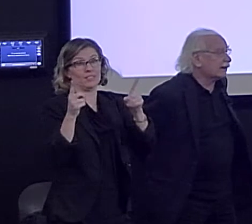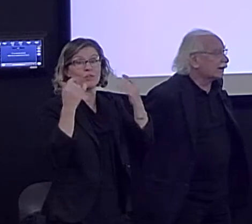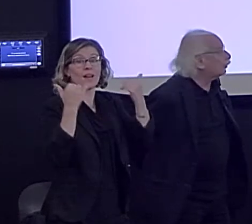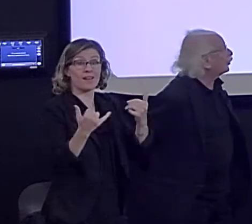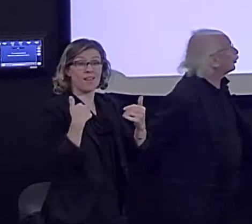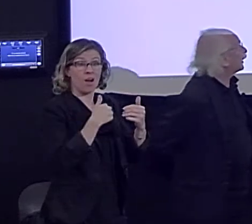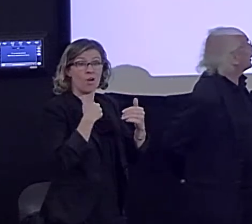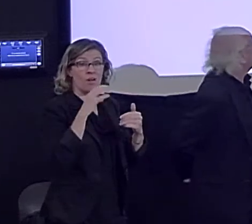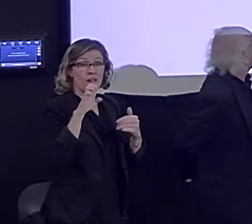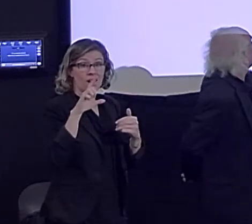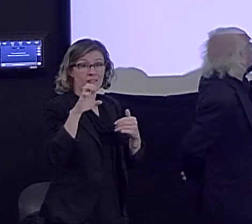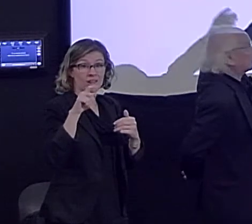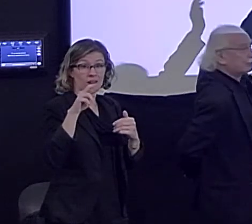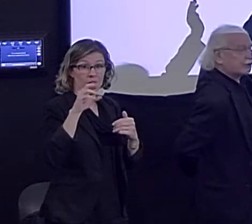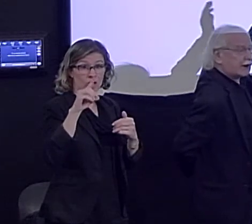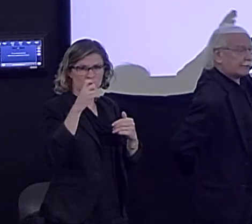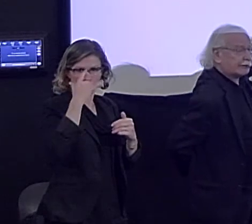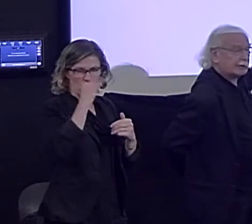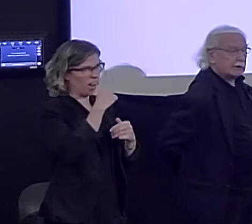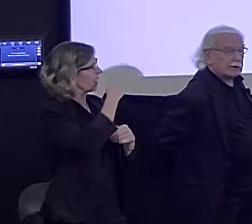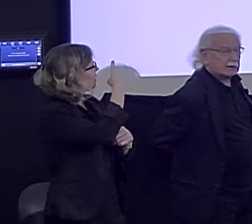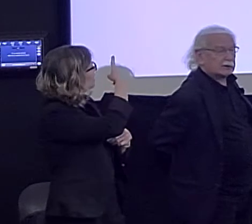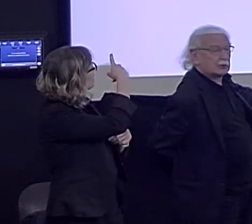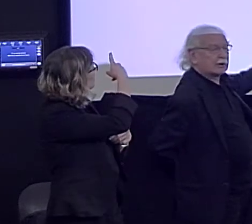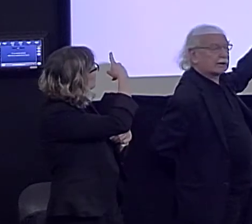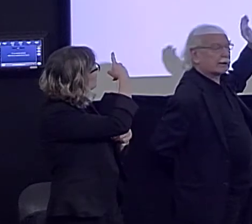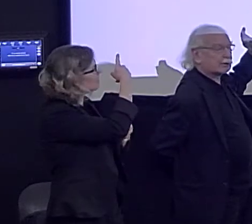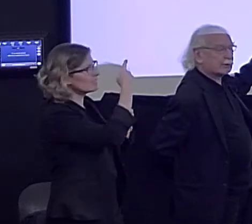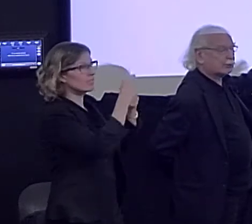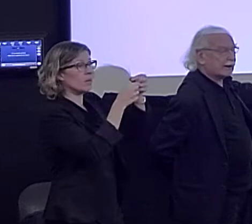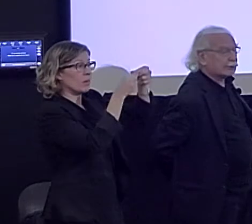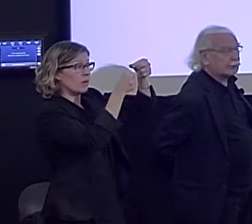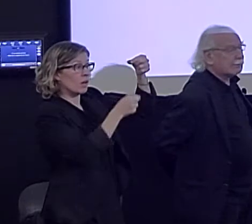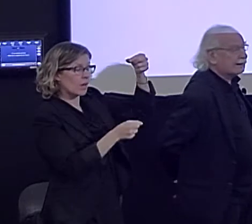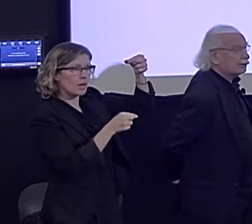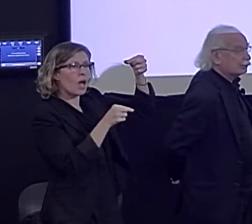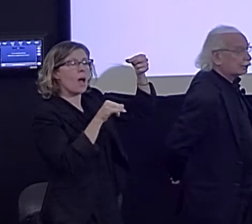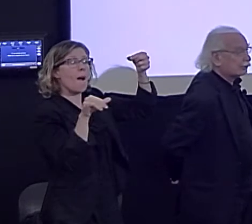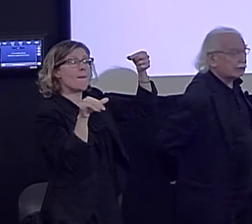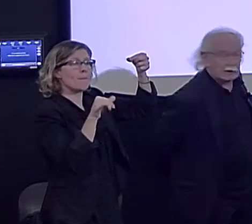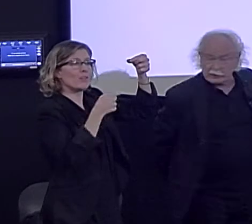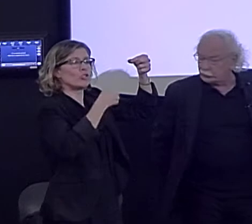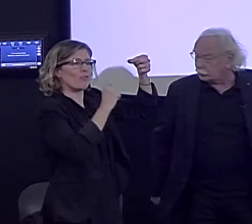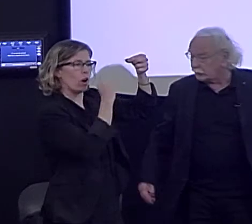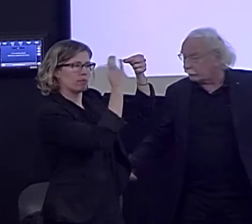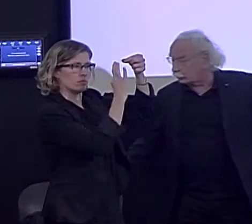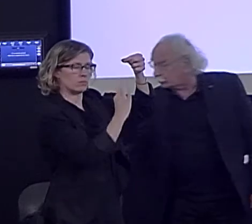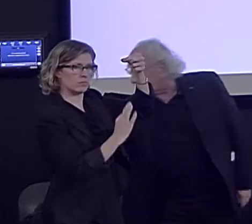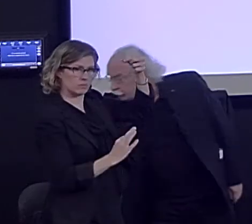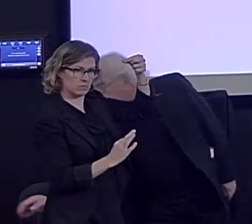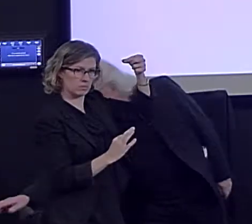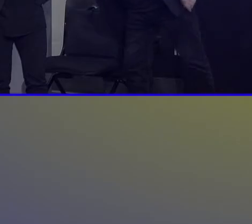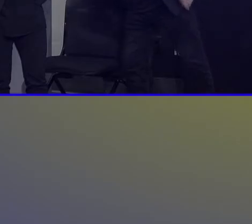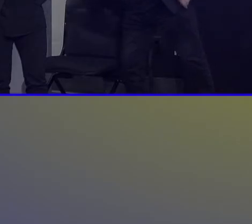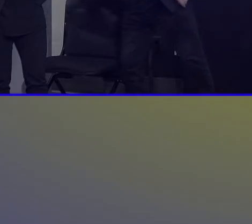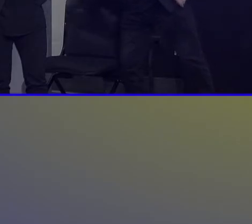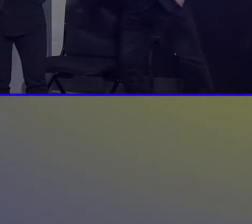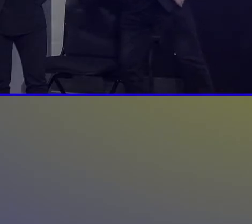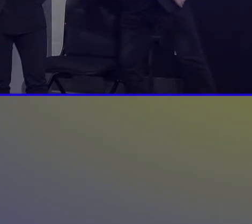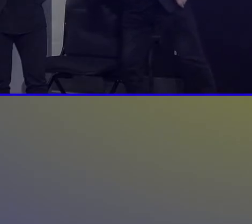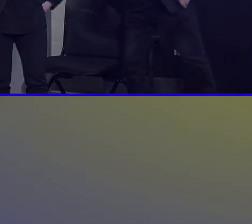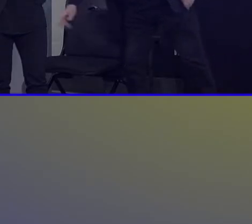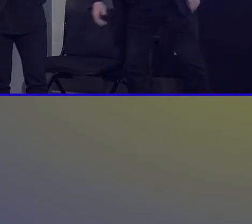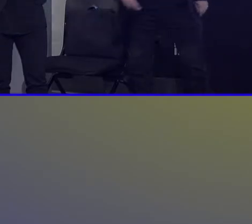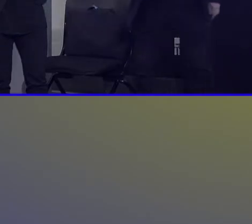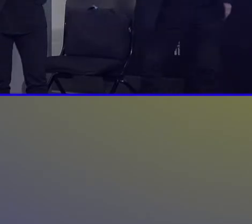one, in which we can record from the shaft. And so we can record simultaneously many neurons. And so we have also some number. That has